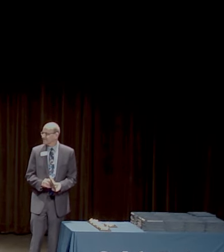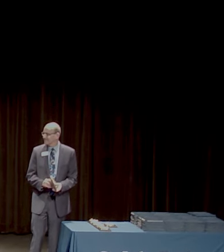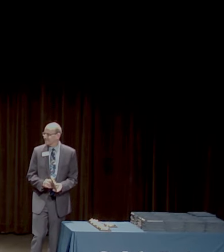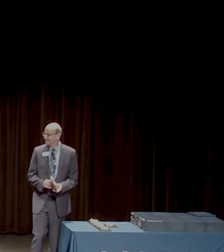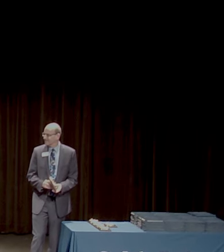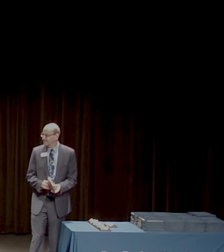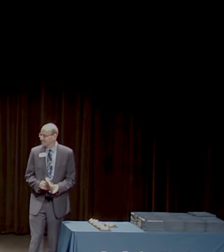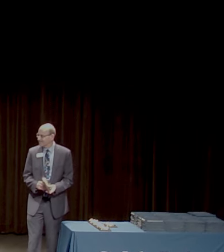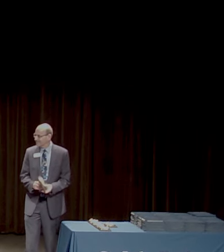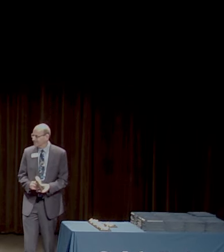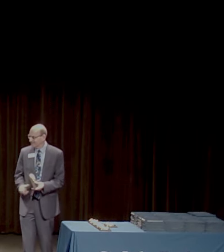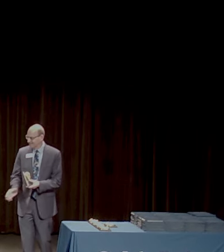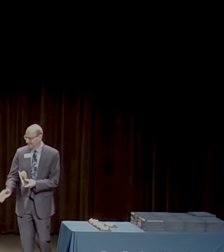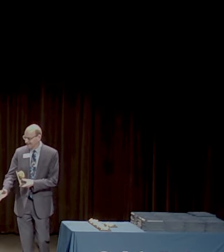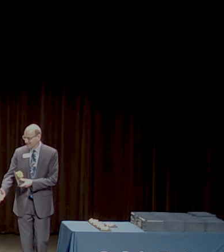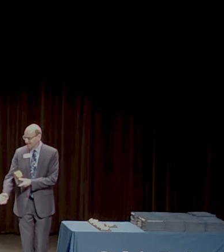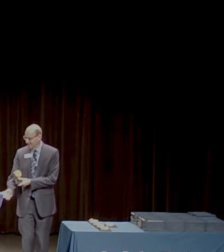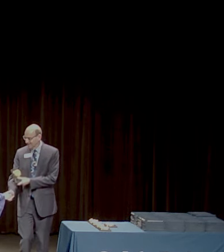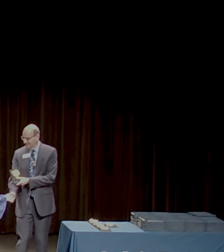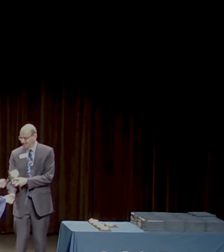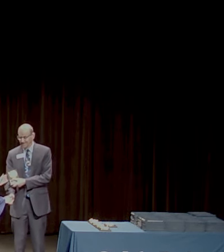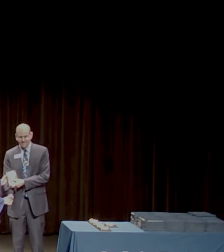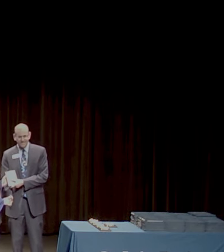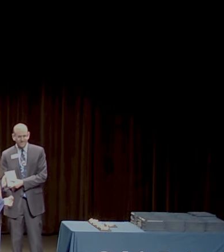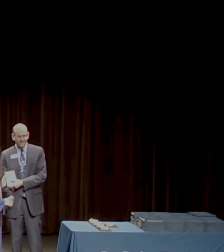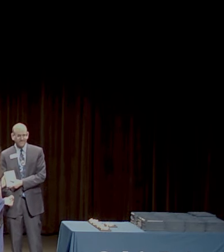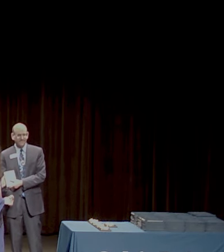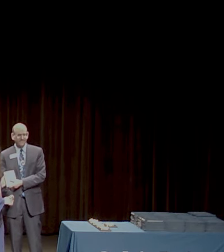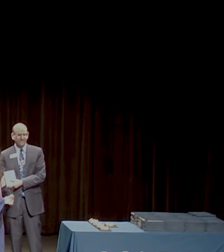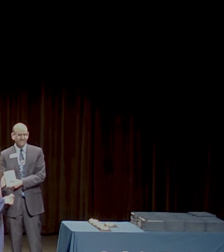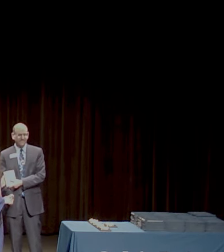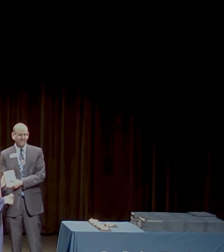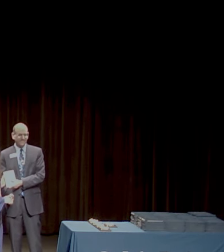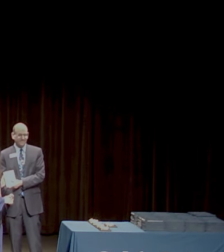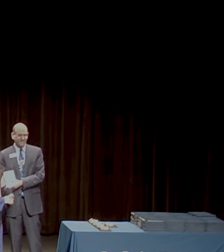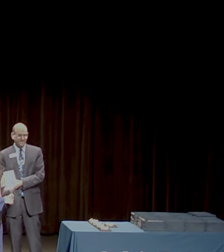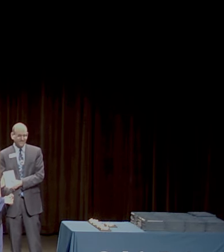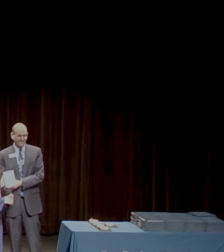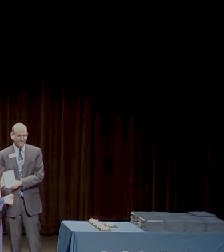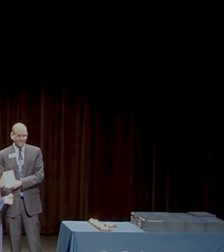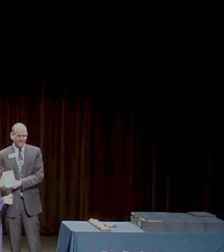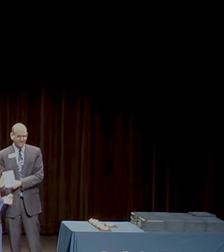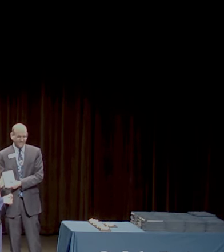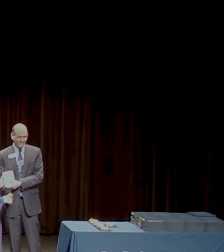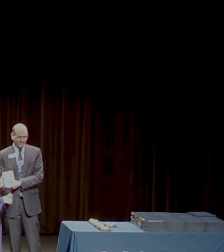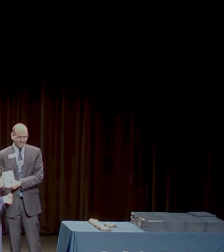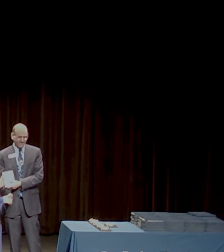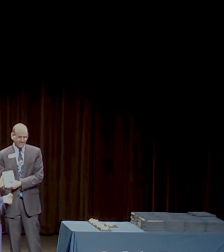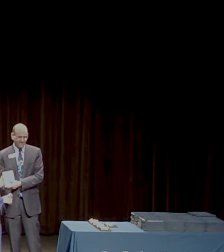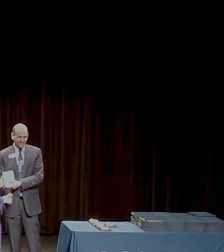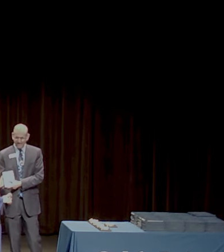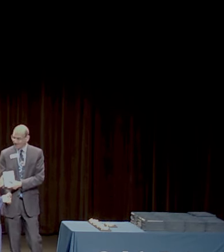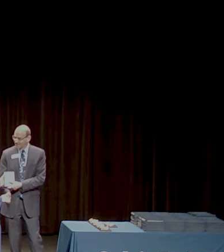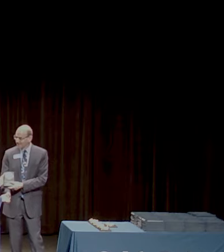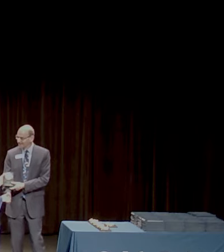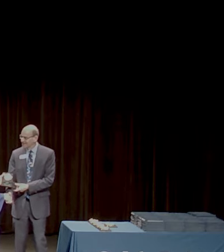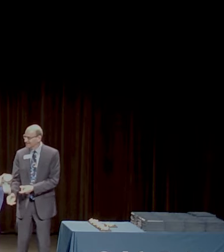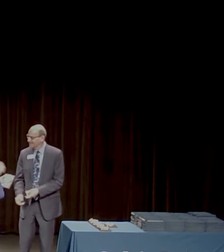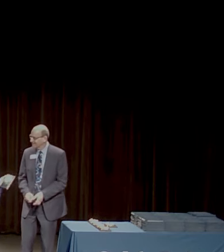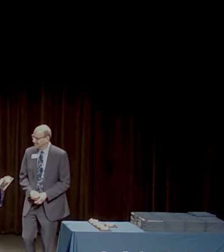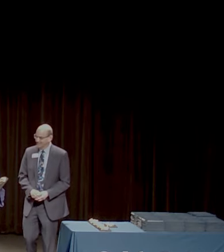Kappa, was a leader of our Green Week, and was employed as both a resident assistant and student employee in the president's